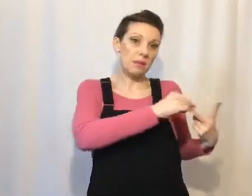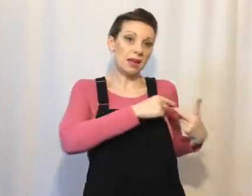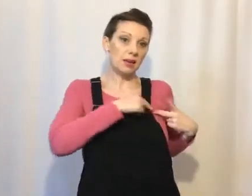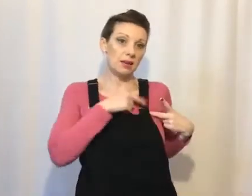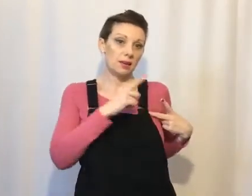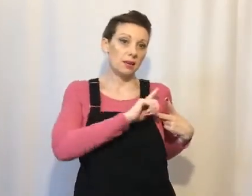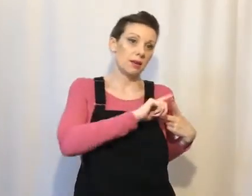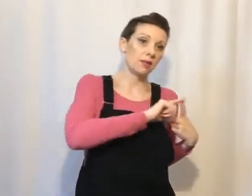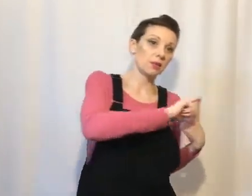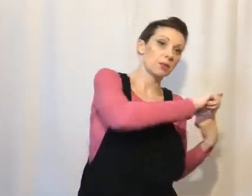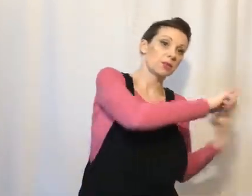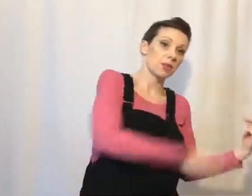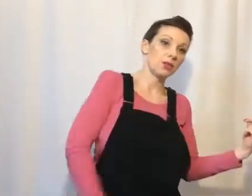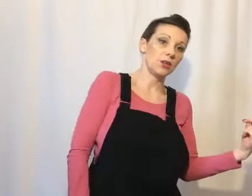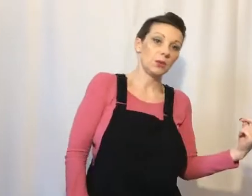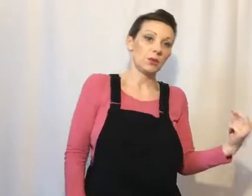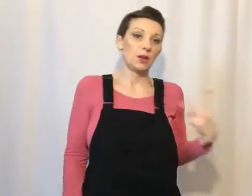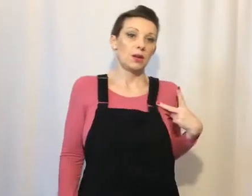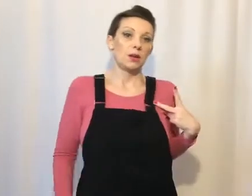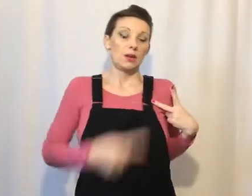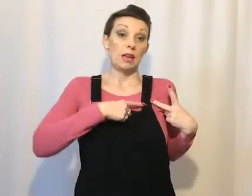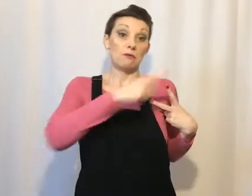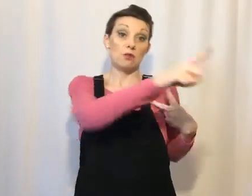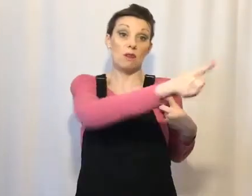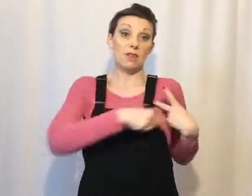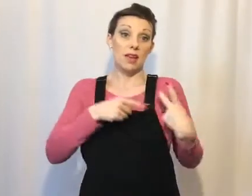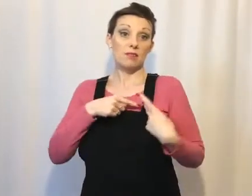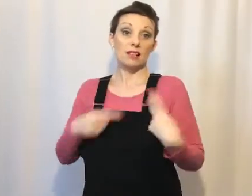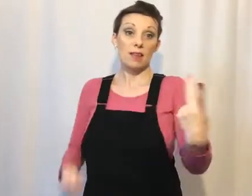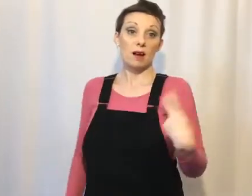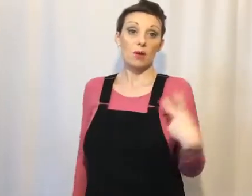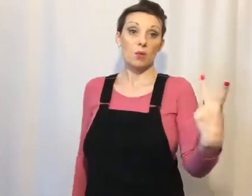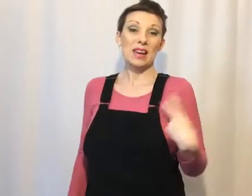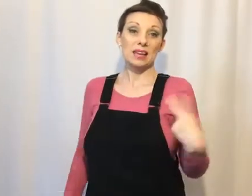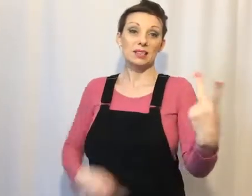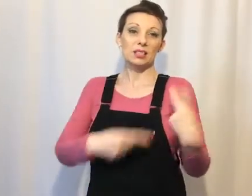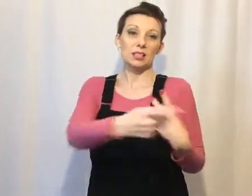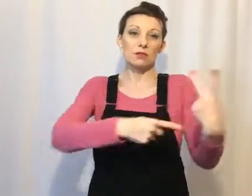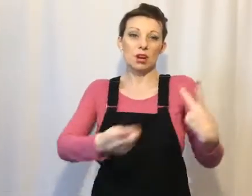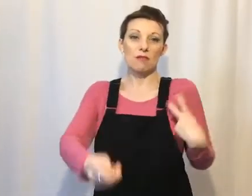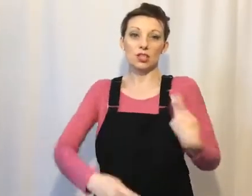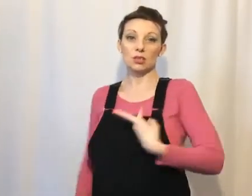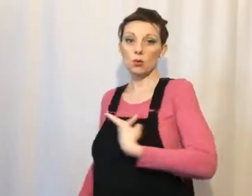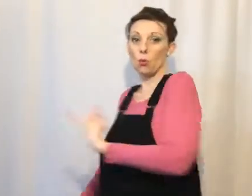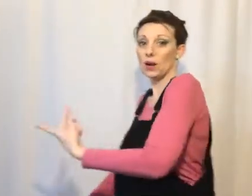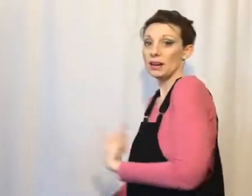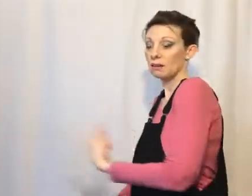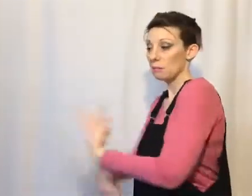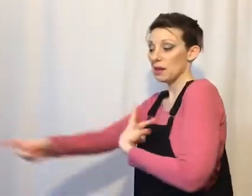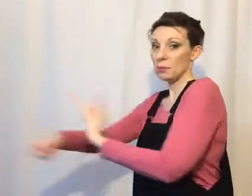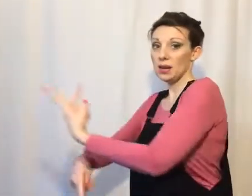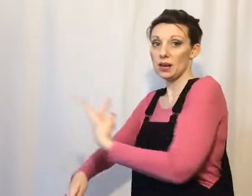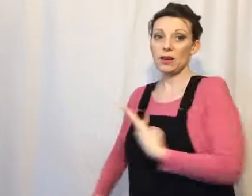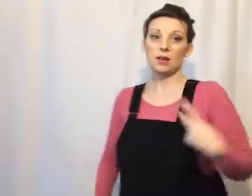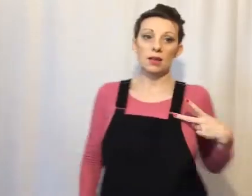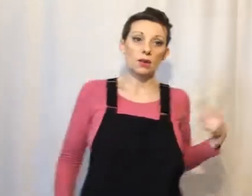me and this one's you. If you're over there, it's like that, we. It's a different direction. So we, me and Pete over here, or